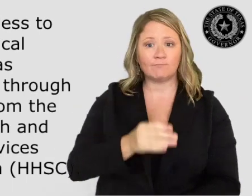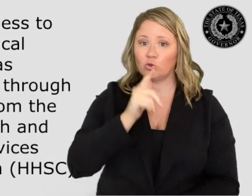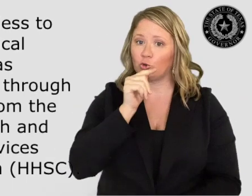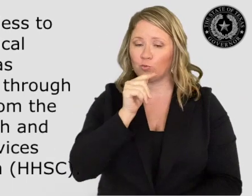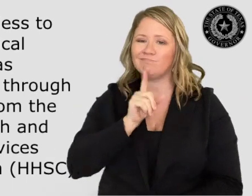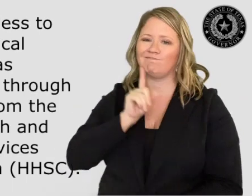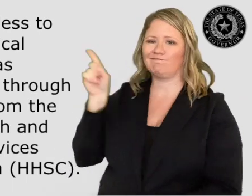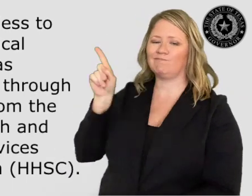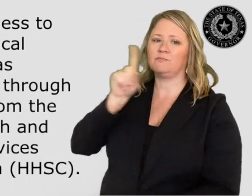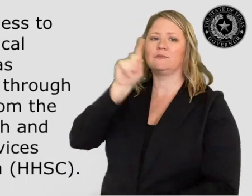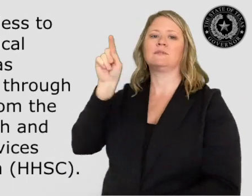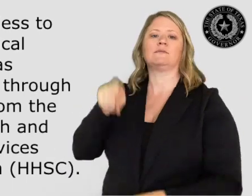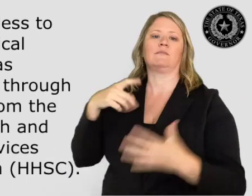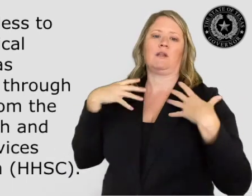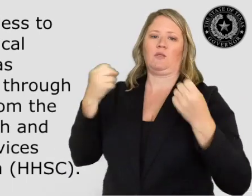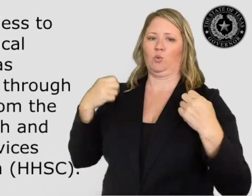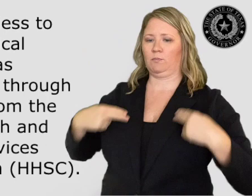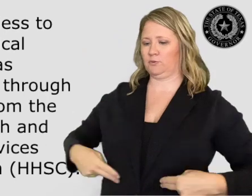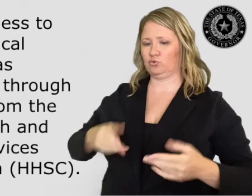Commission.